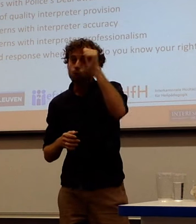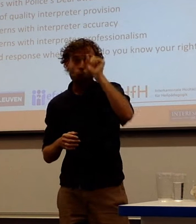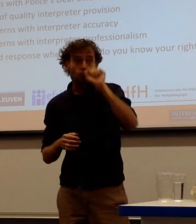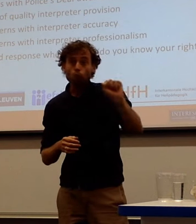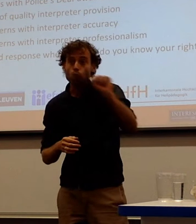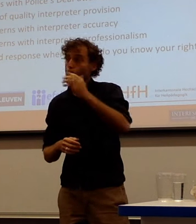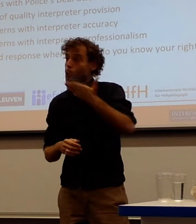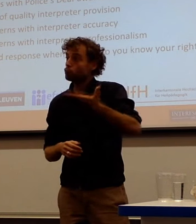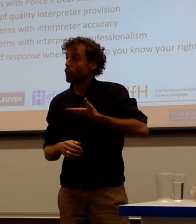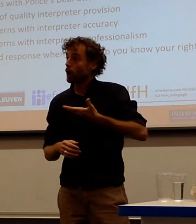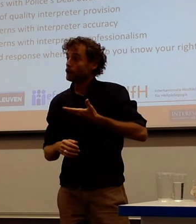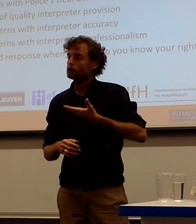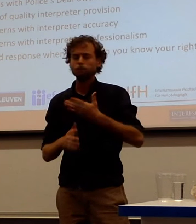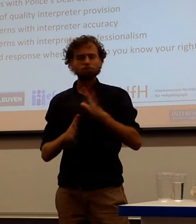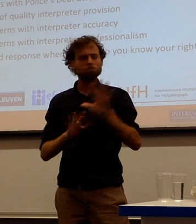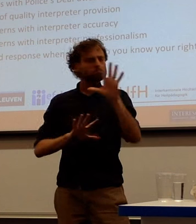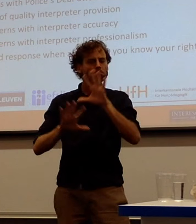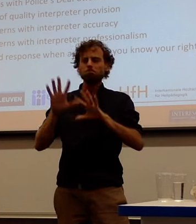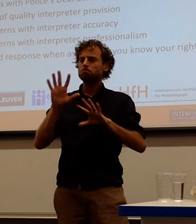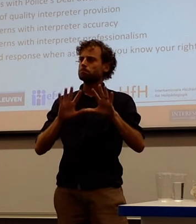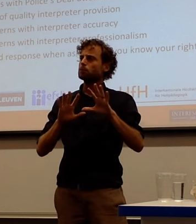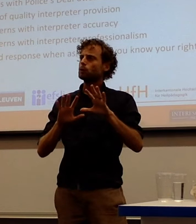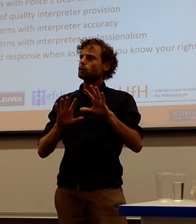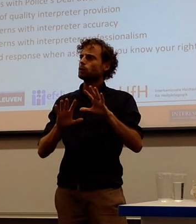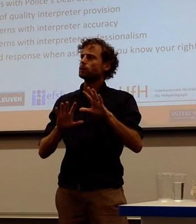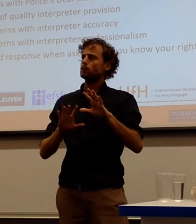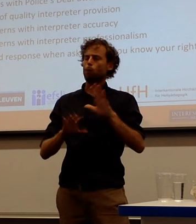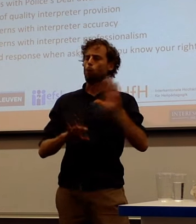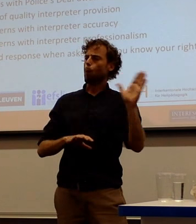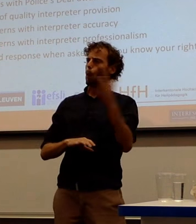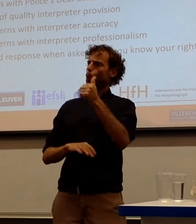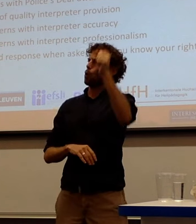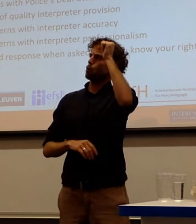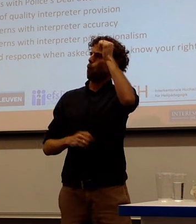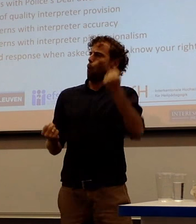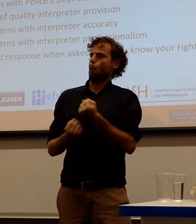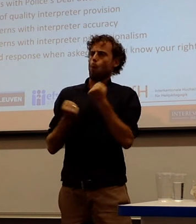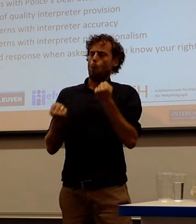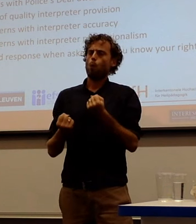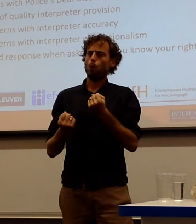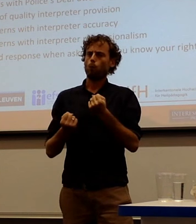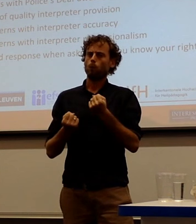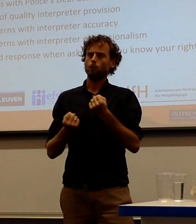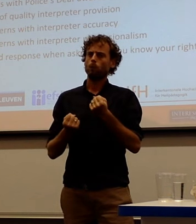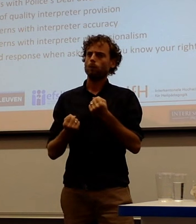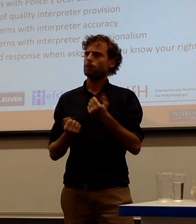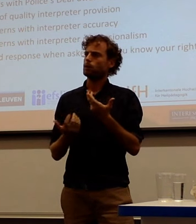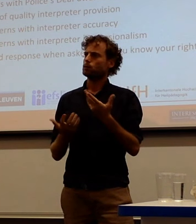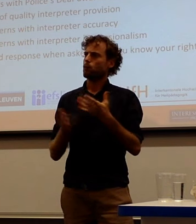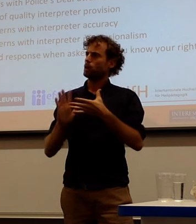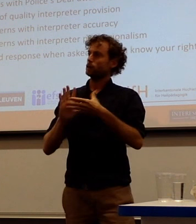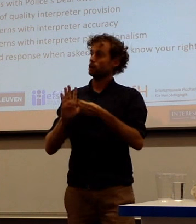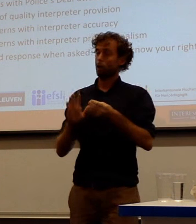And because when we asked them if they were aware of their rights, there seemed to be a very mixed response. Not everybody in the focus group had a